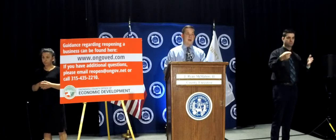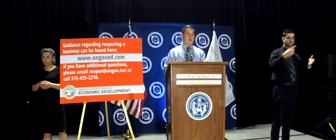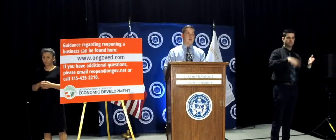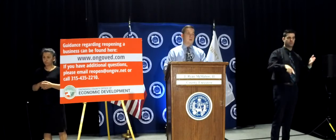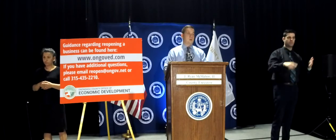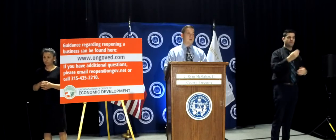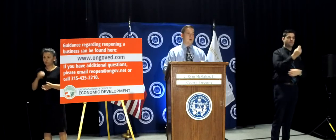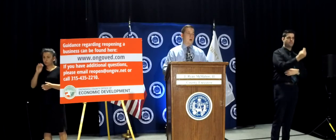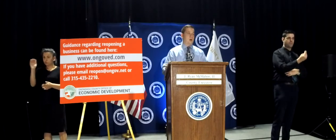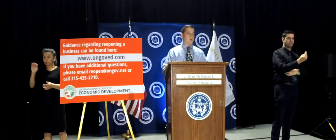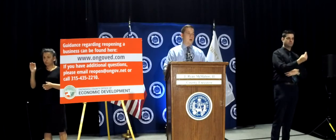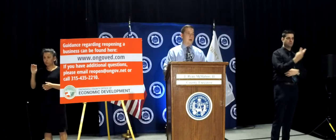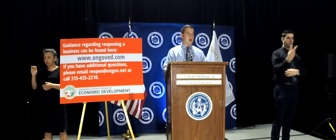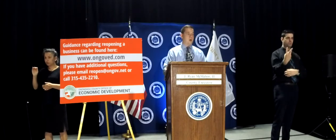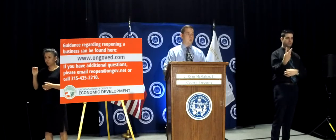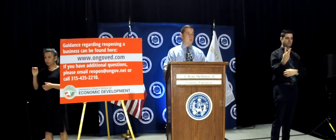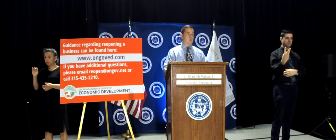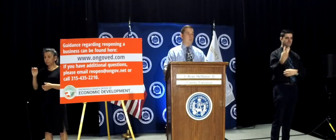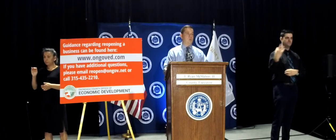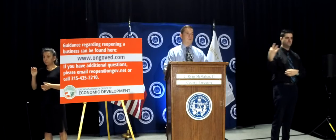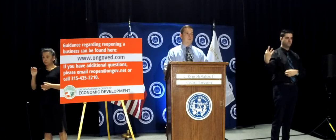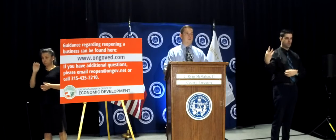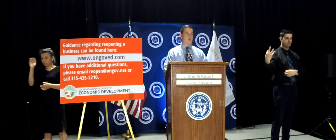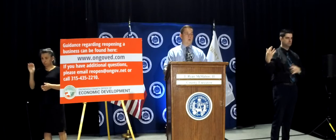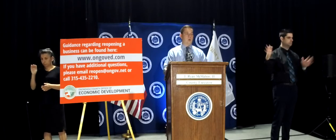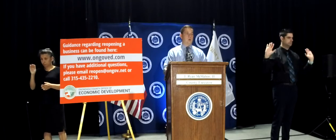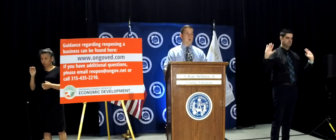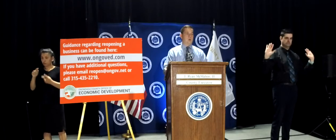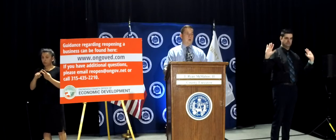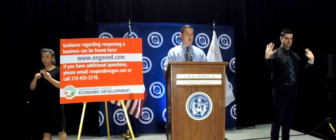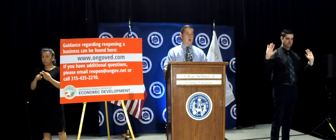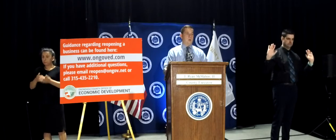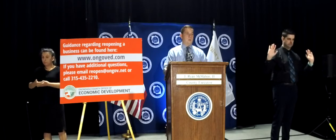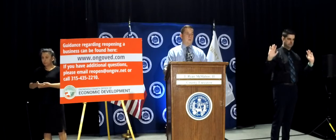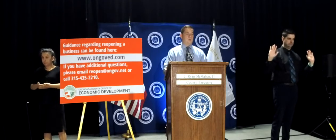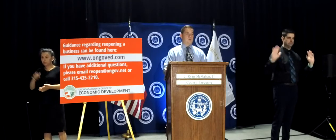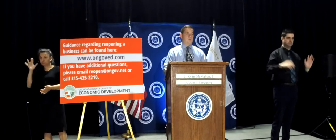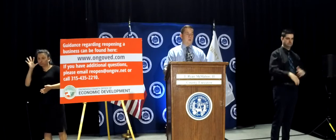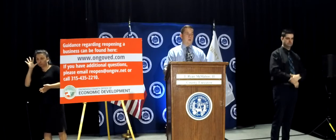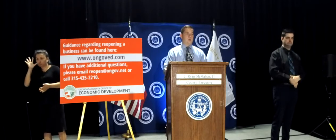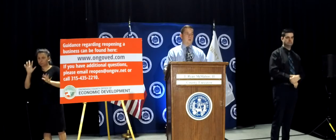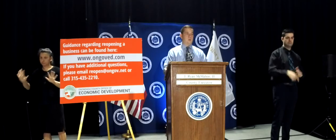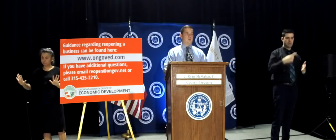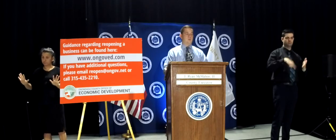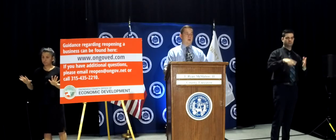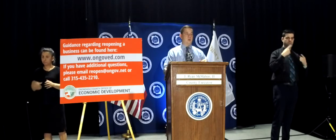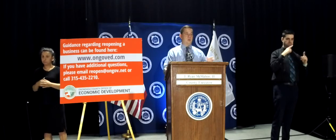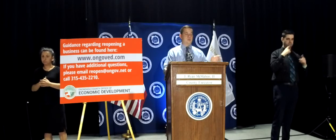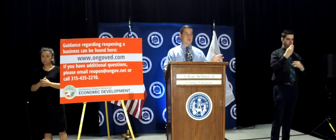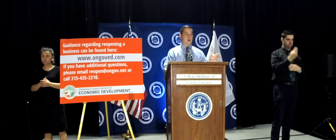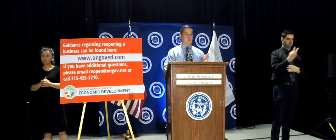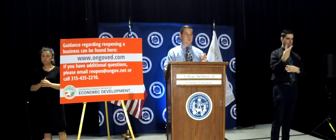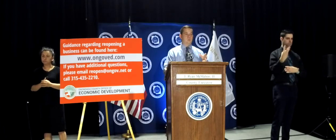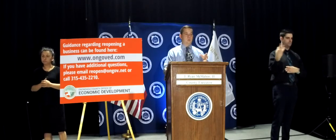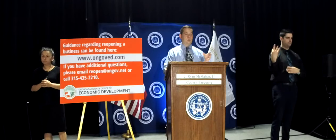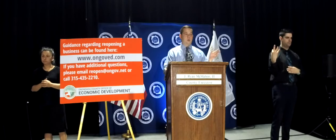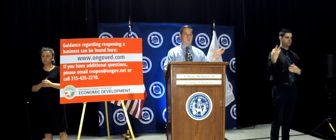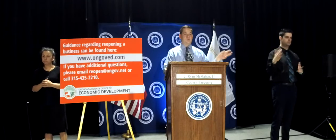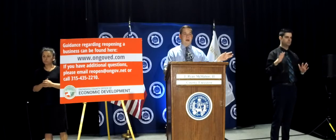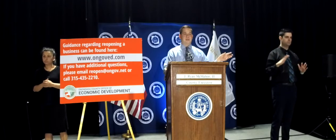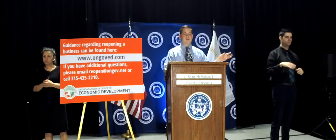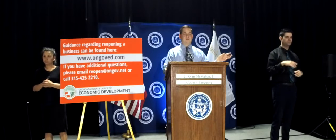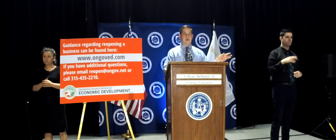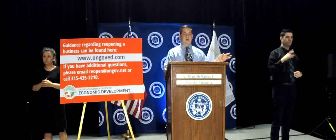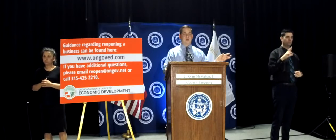and Friday. Right now, we're moving forward to the point we've been in restart. We were